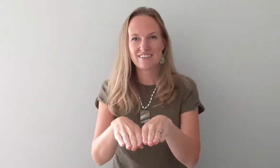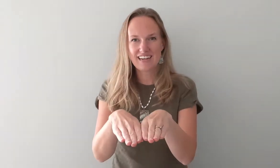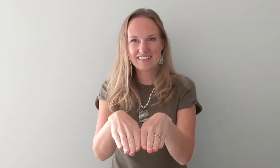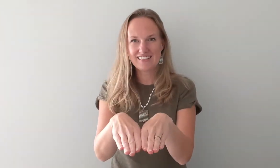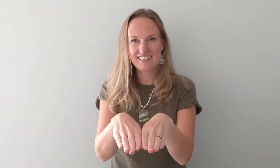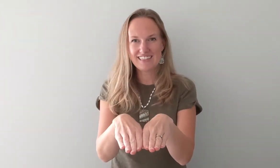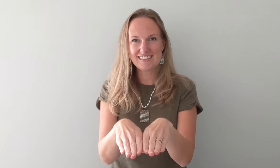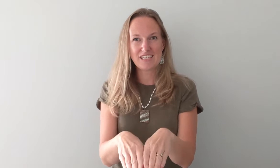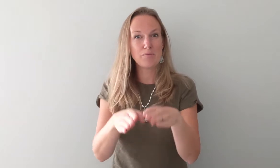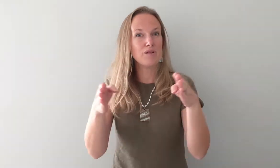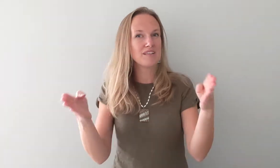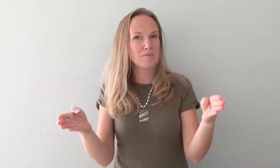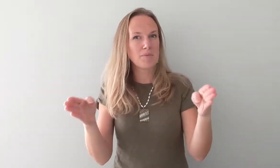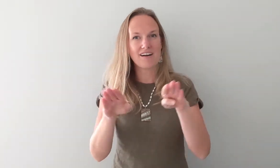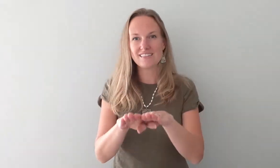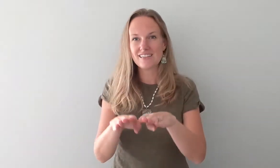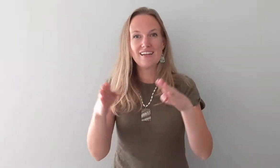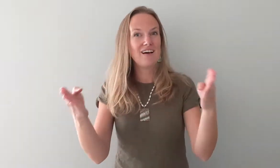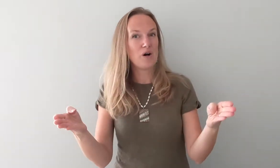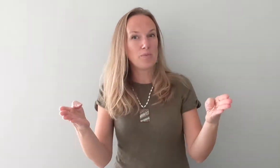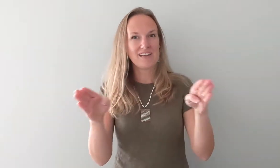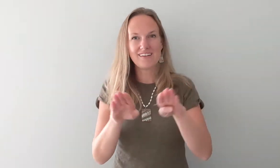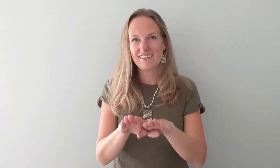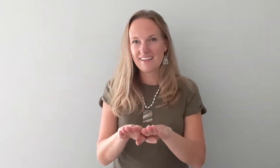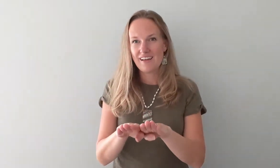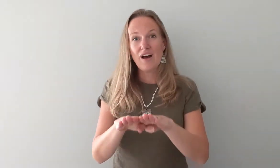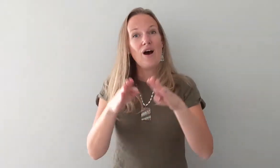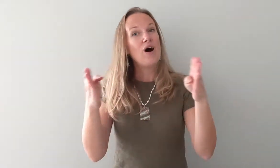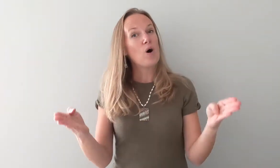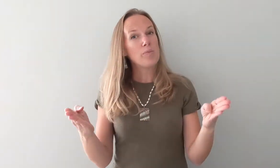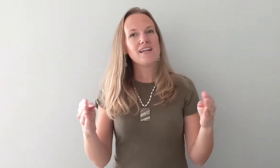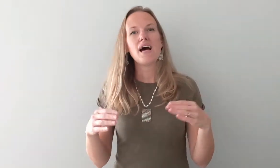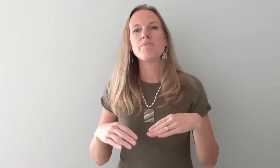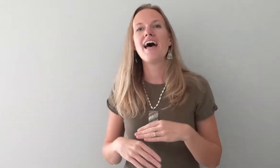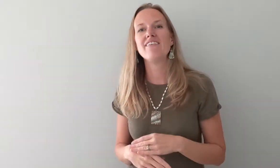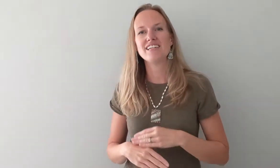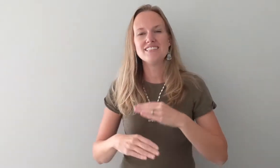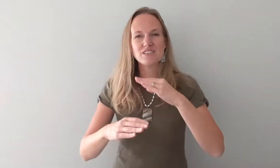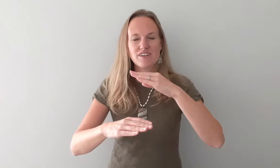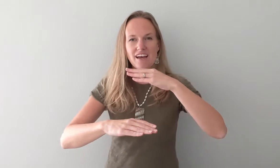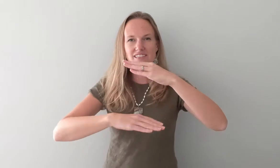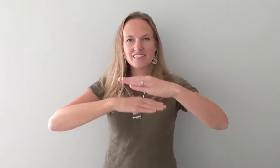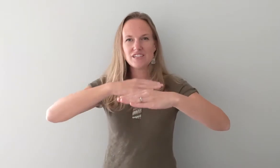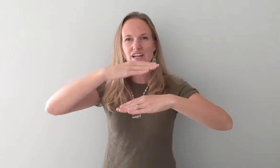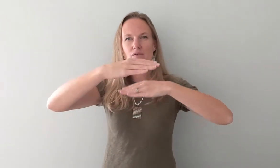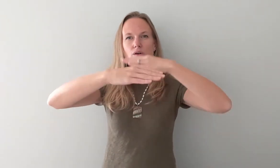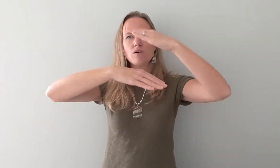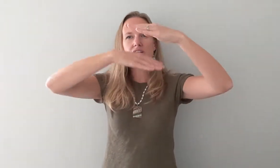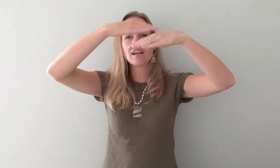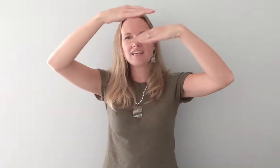hands are like this, and then you're pulling them apart. Open. Open up the heavens. So for heavens, you kind of roll your hands